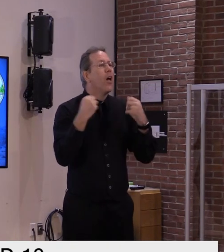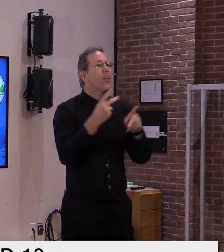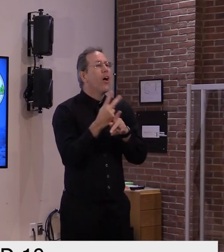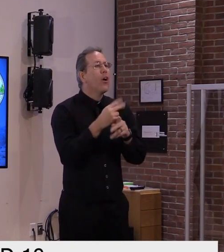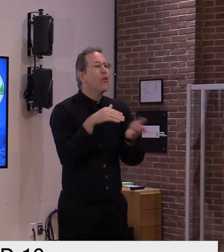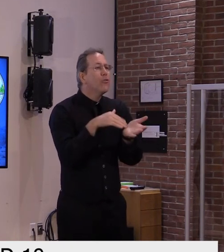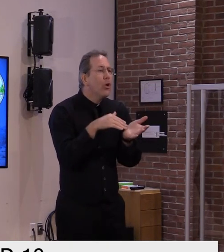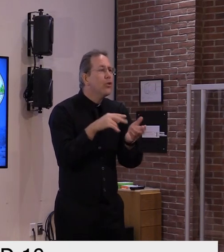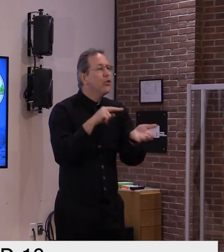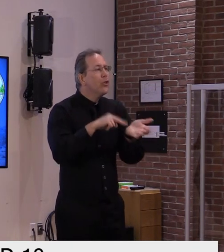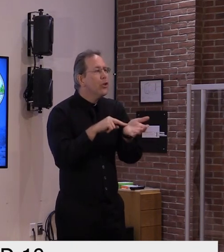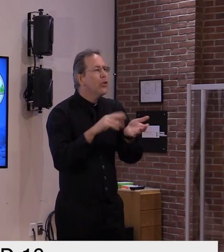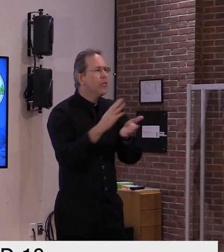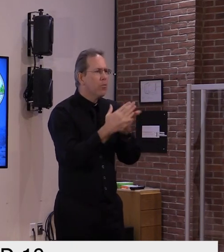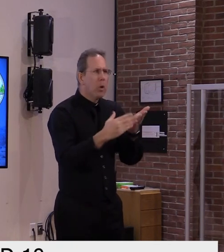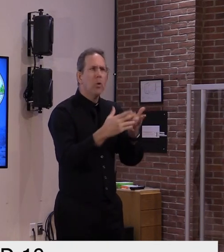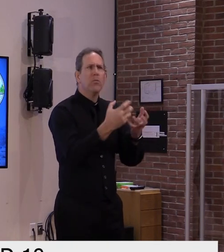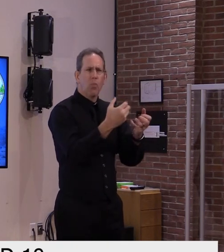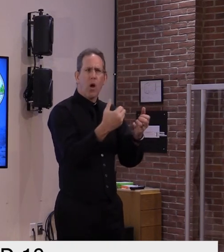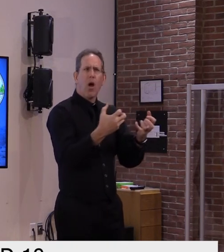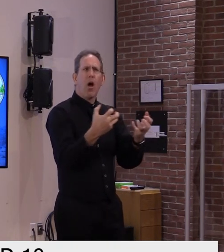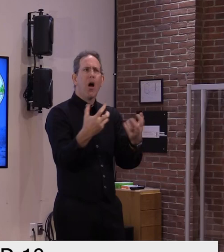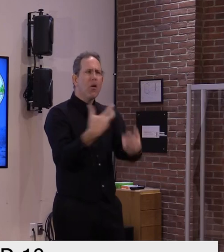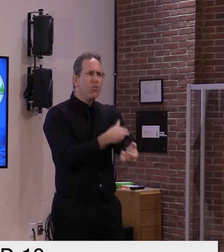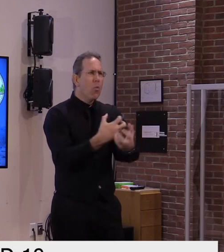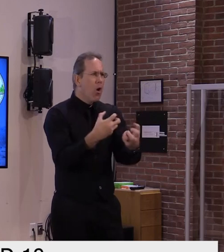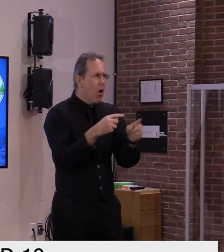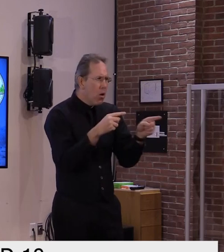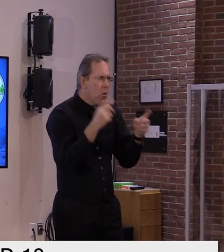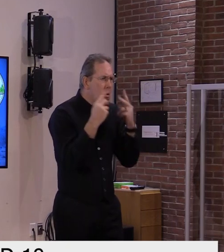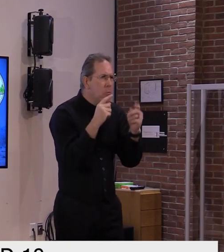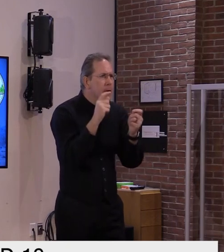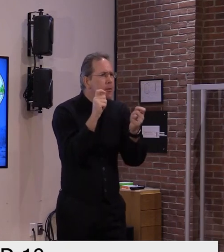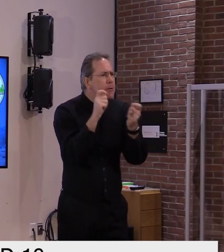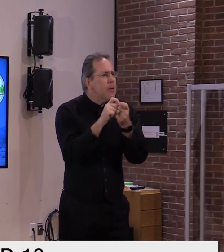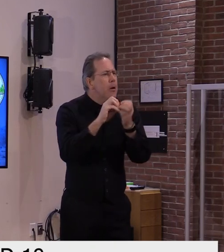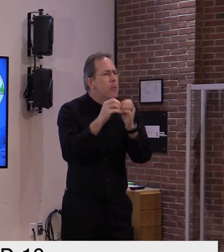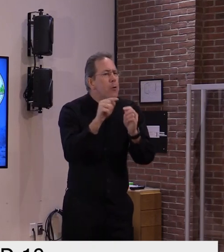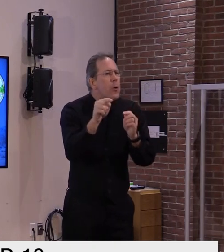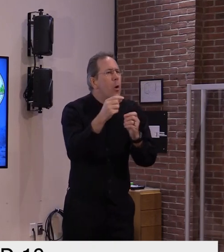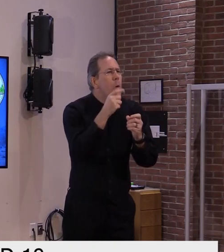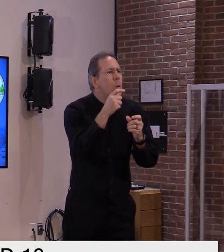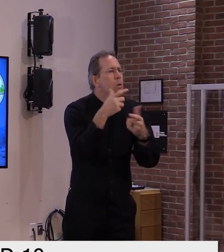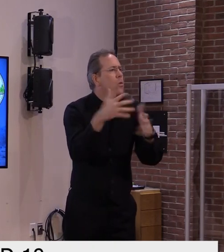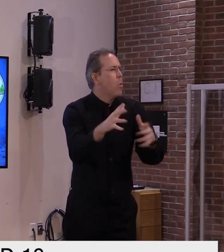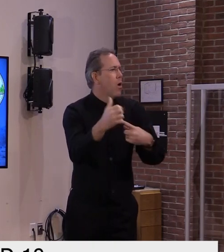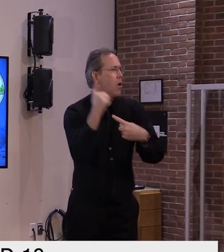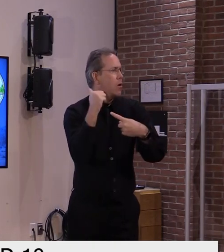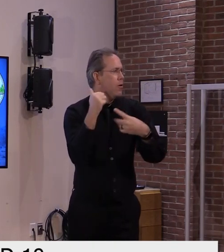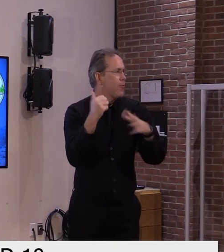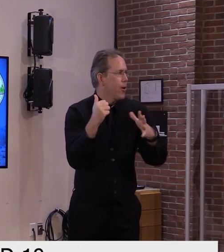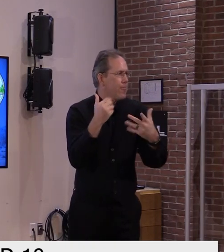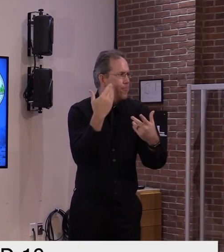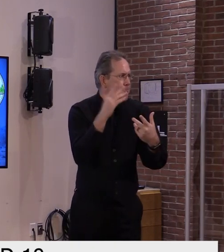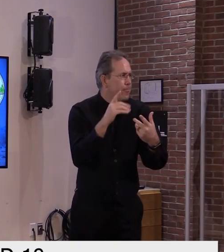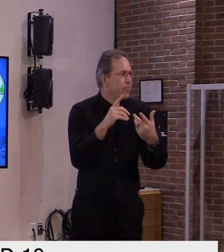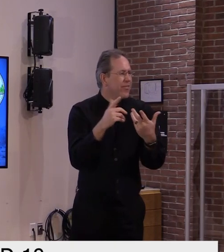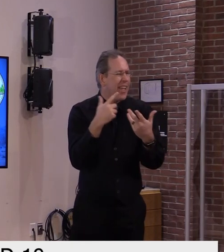numbers yet to really give you. I'm hoping those will be forthcoming. It'll be a little bit